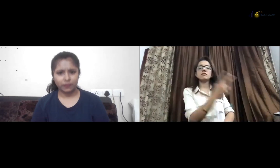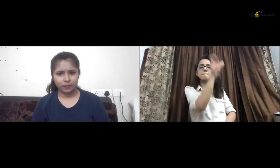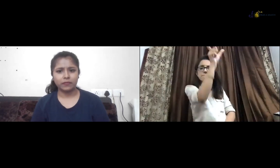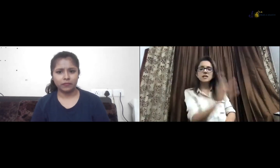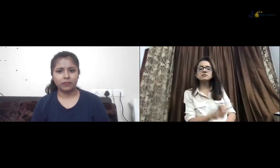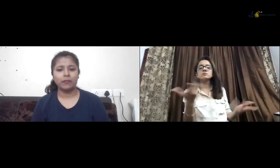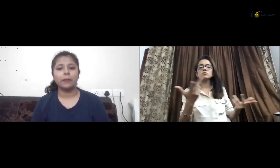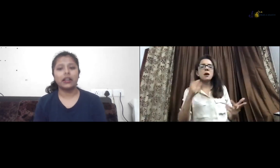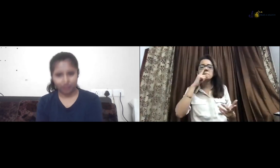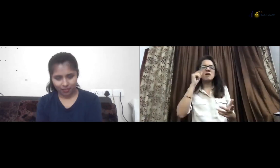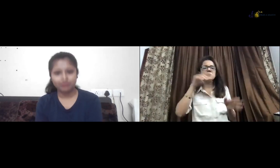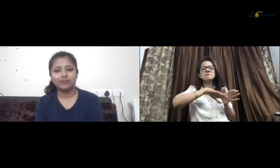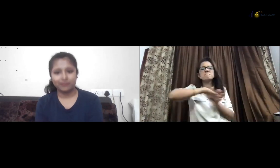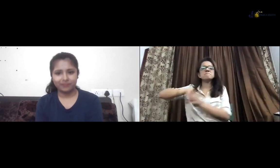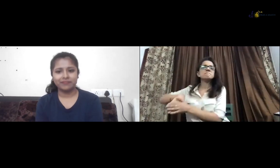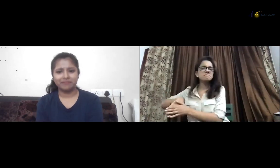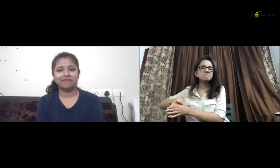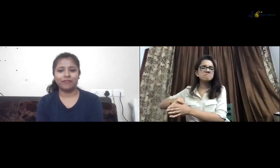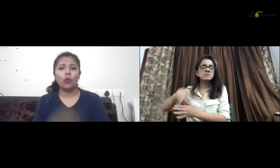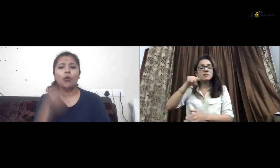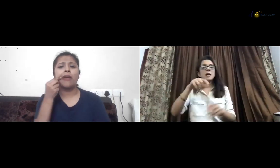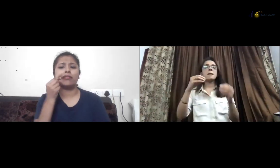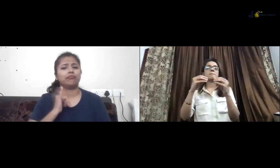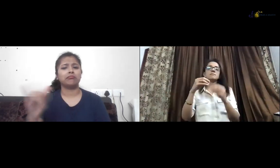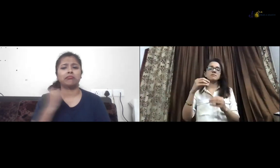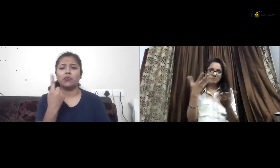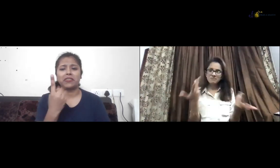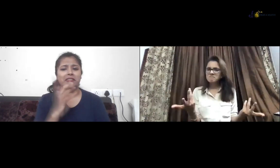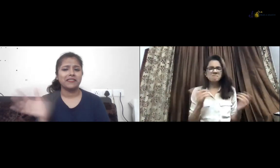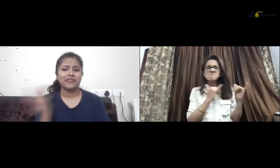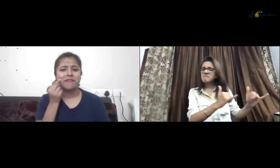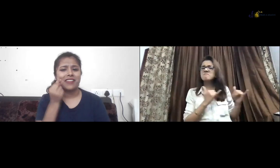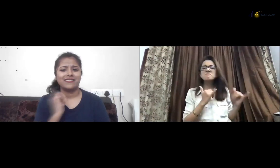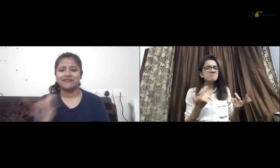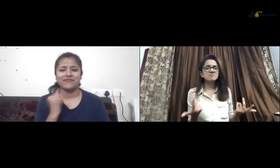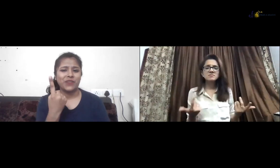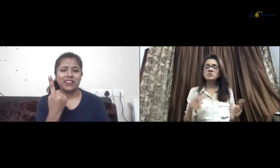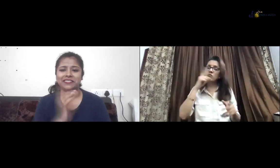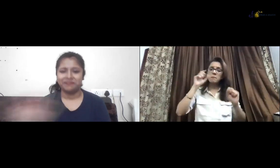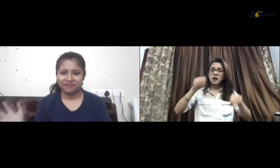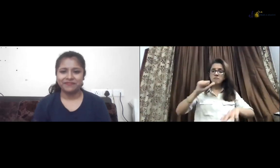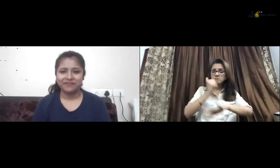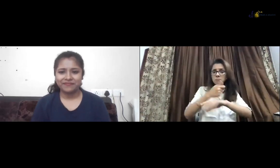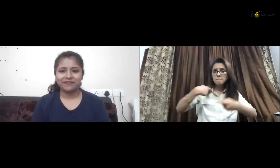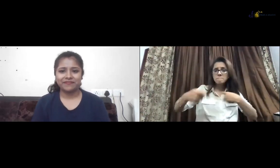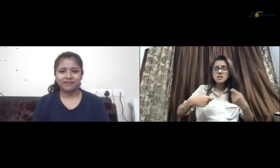person. Don't look out for a male or female thing. You have to see that there is a person only,